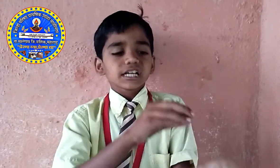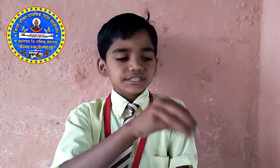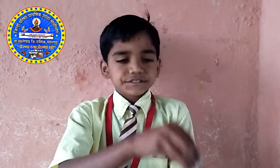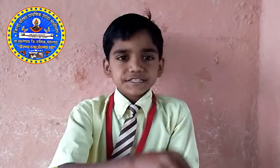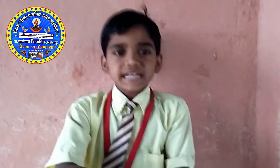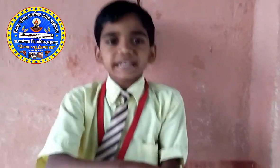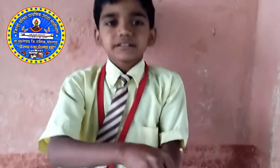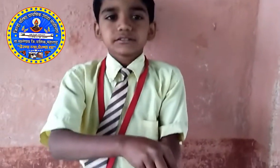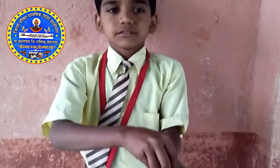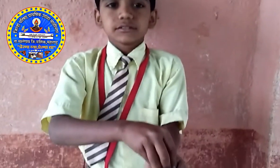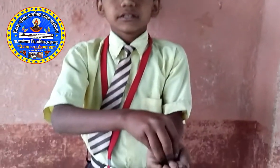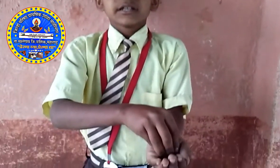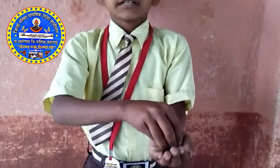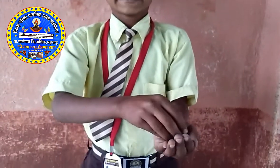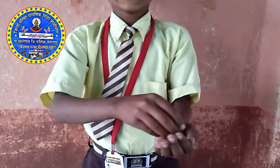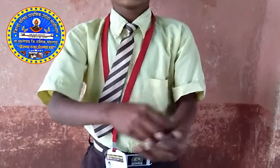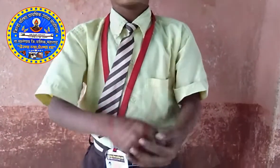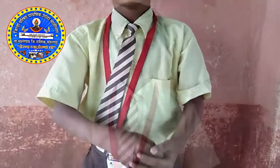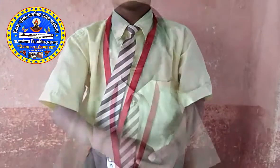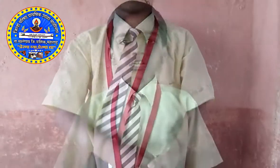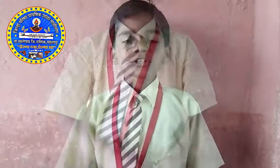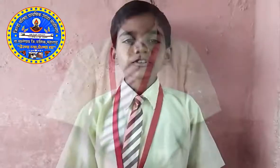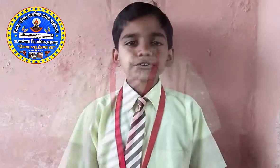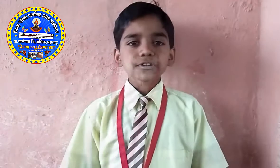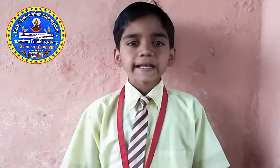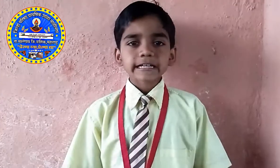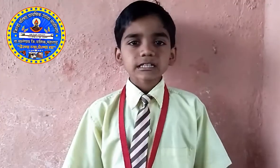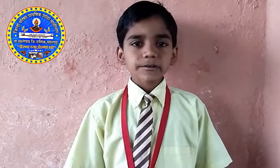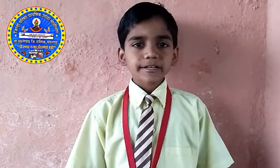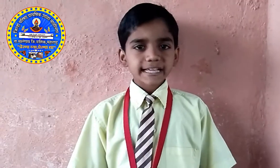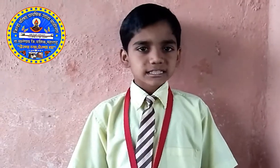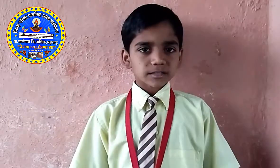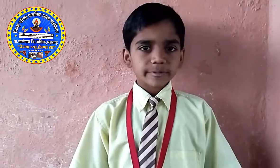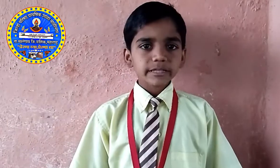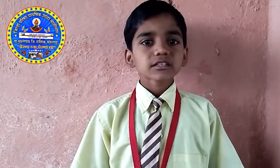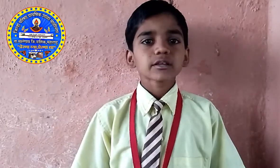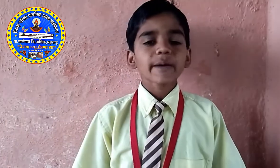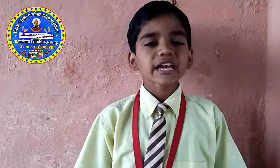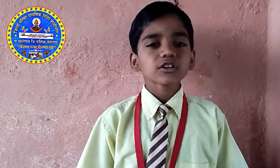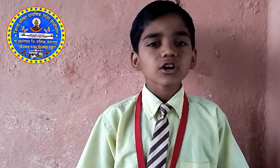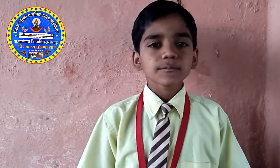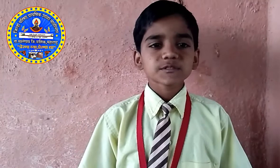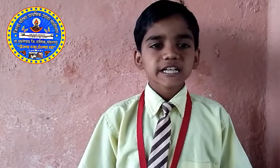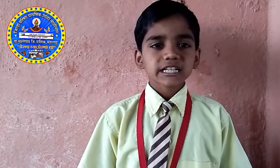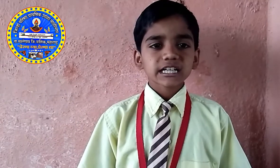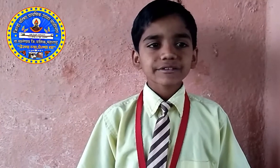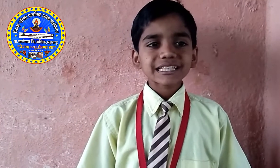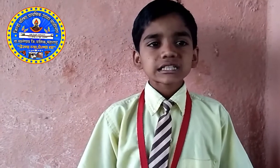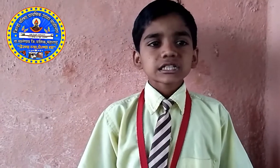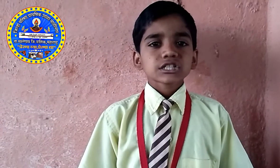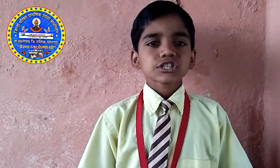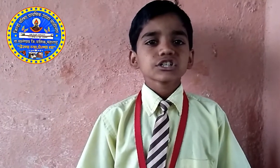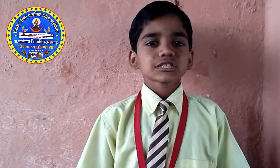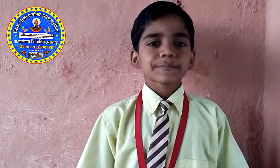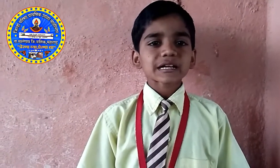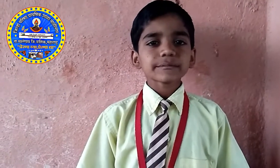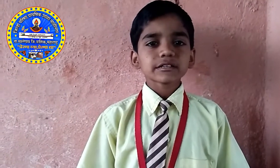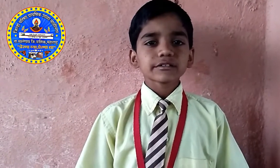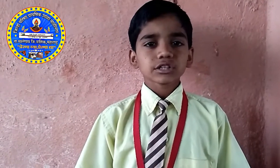Z. Thank you. Do you like or yes will be the bank of sign language? So subscribe our